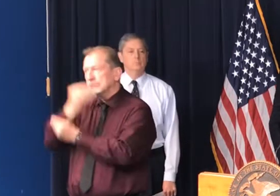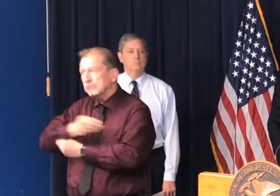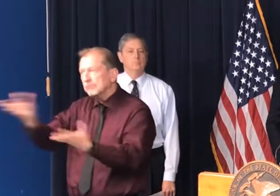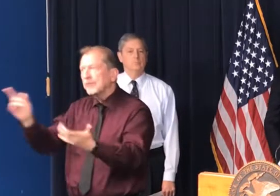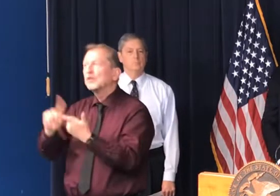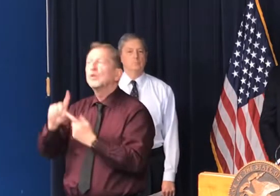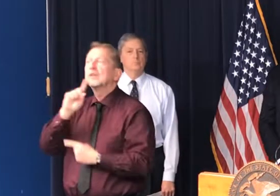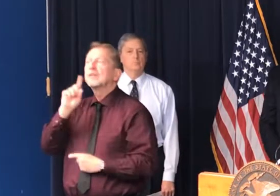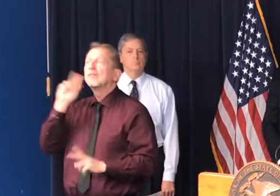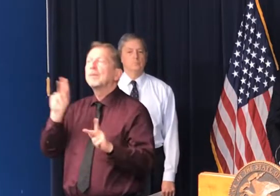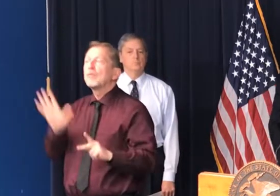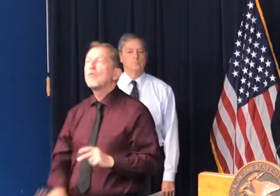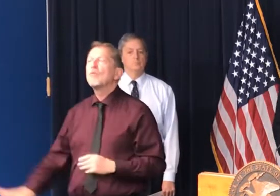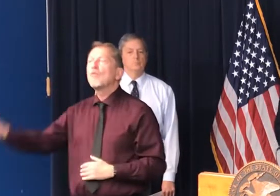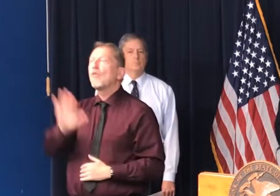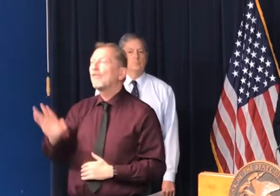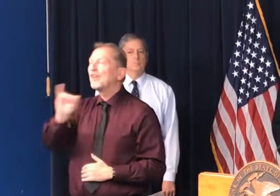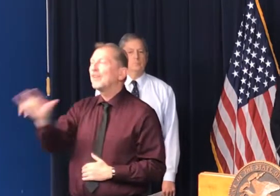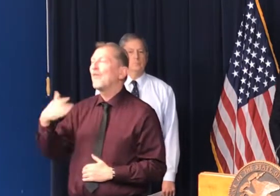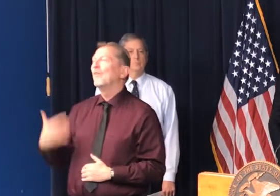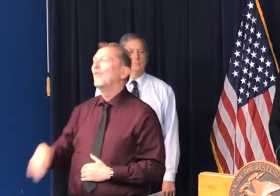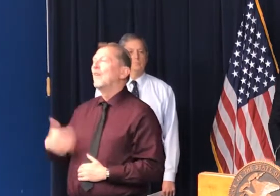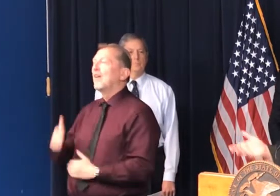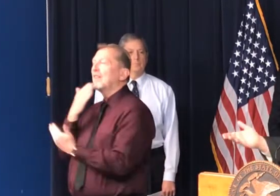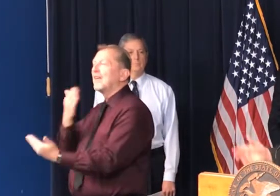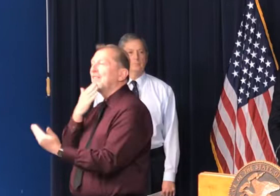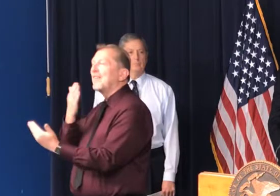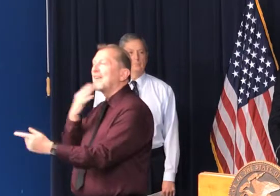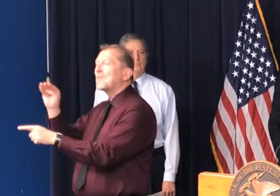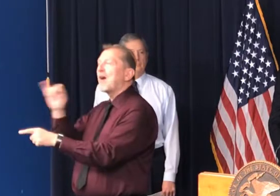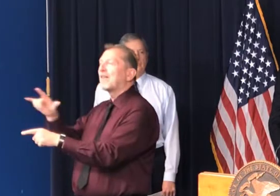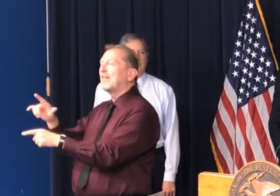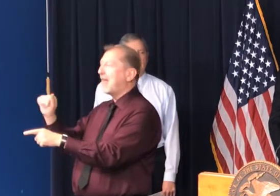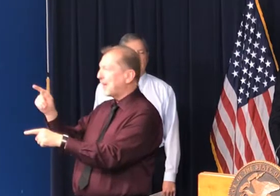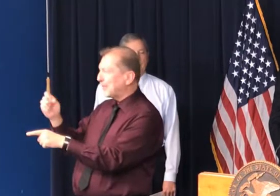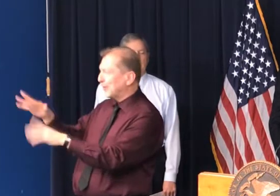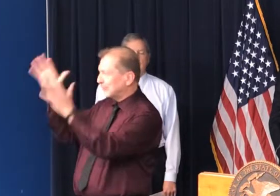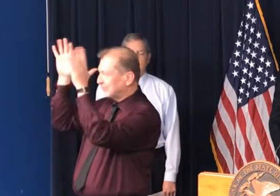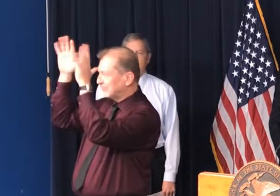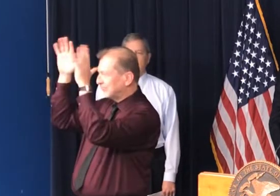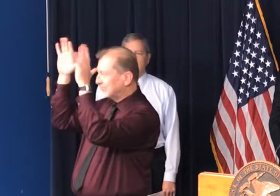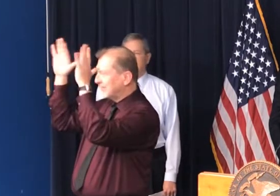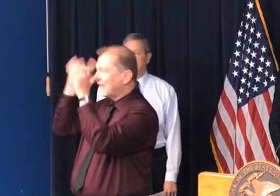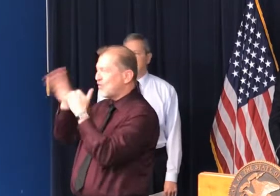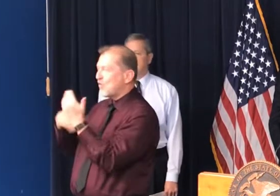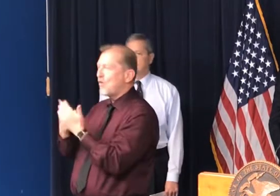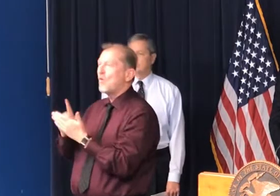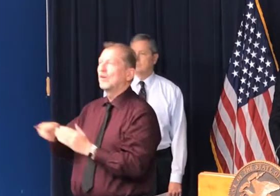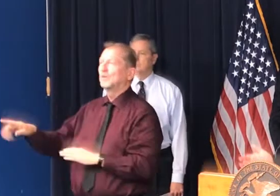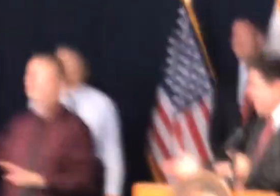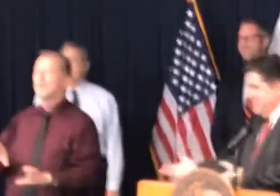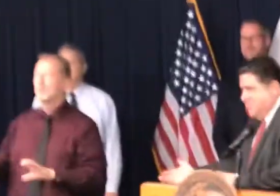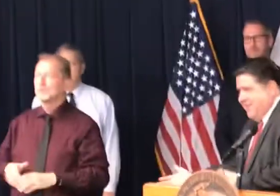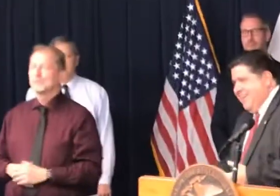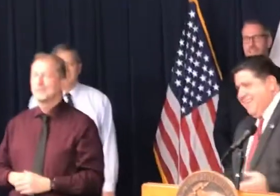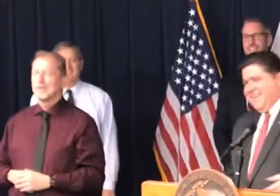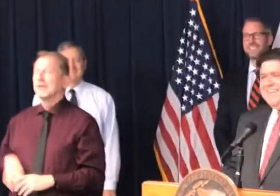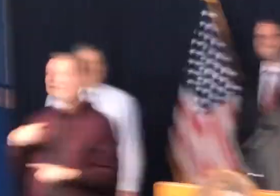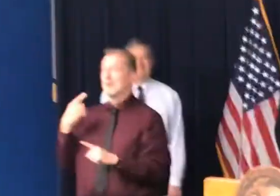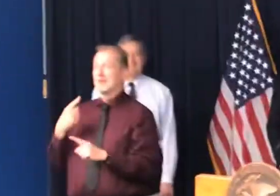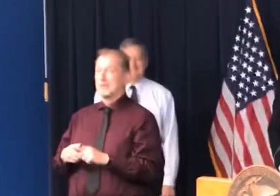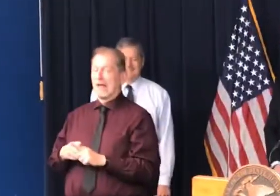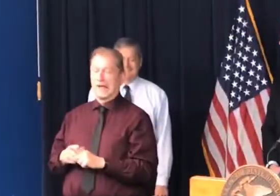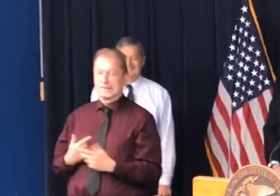a message out to people all across our state, and he's invaluable to all of us. So Michael, thank you for everything that you do. And not